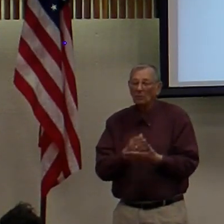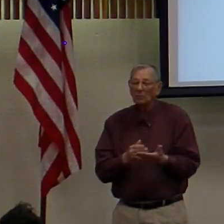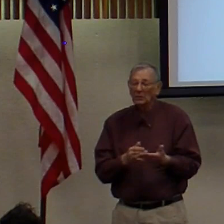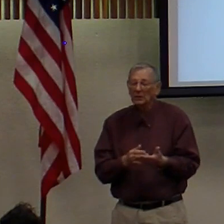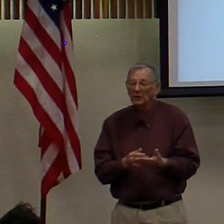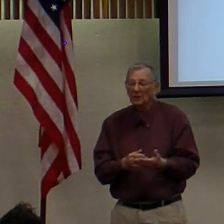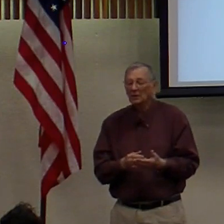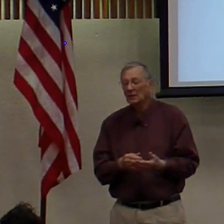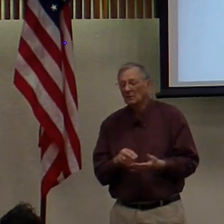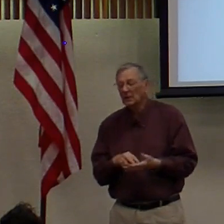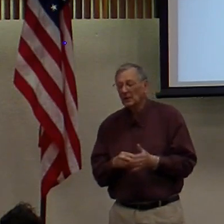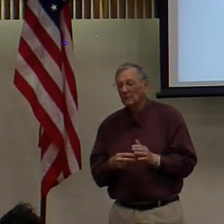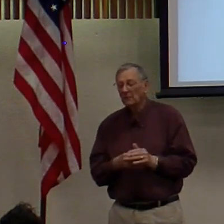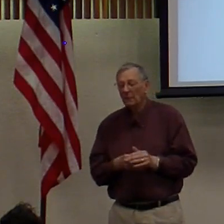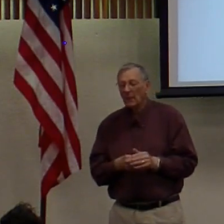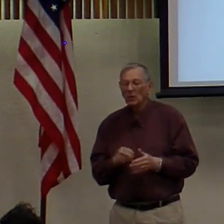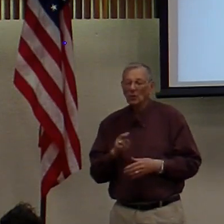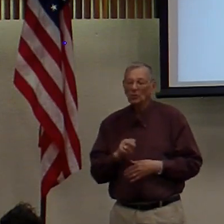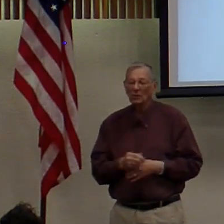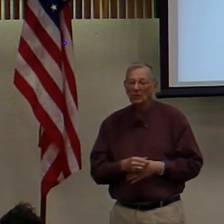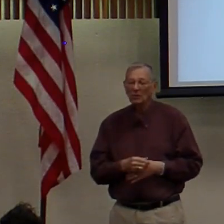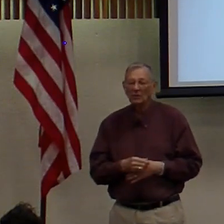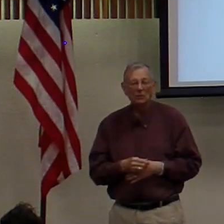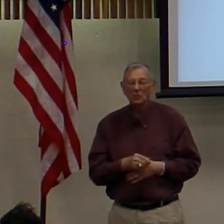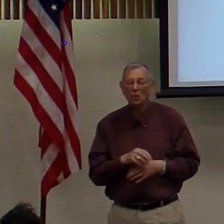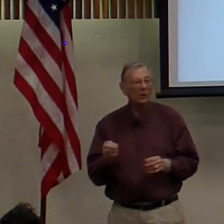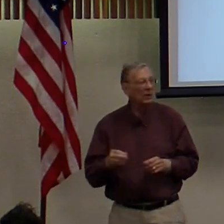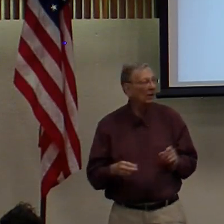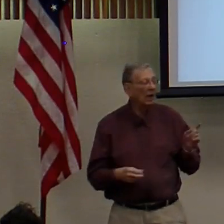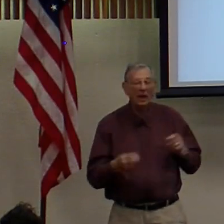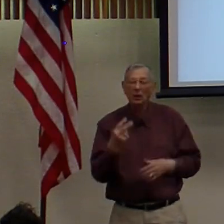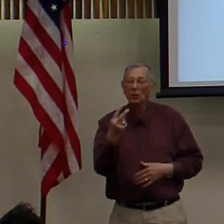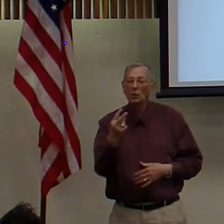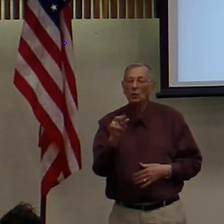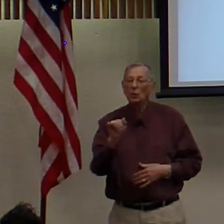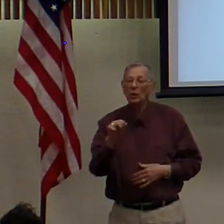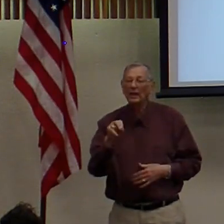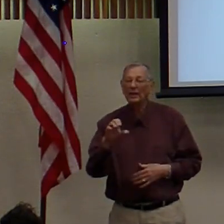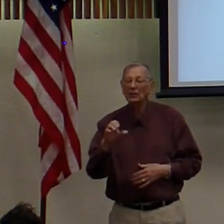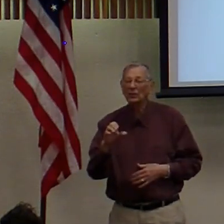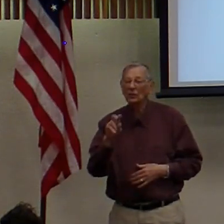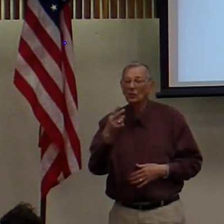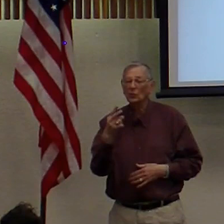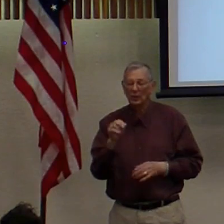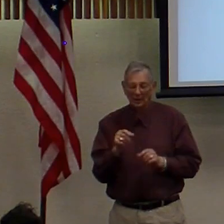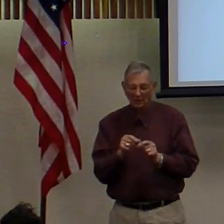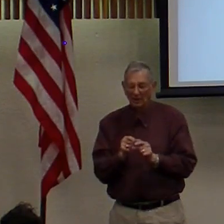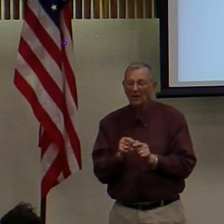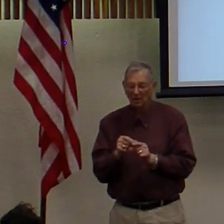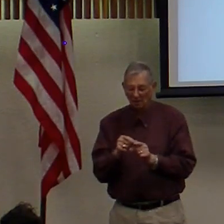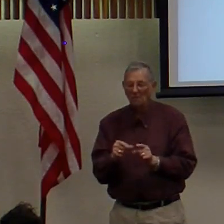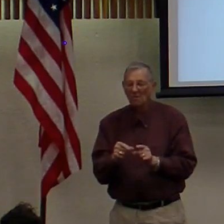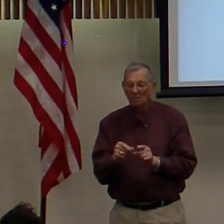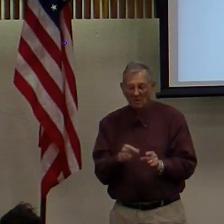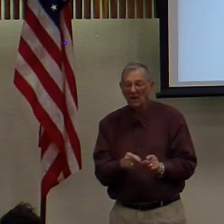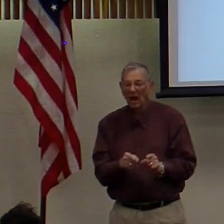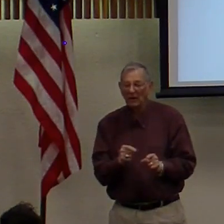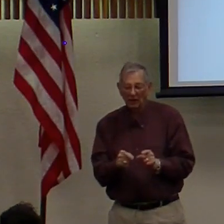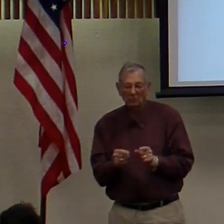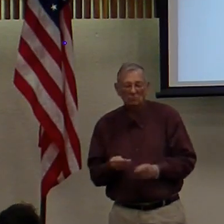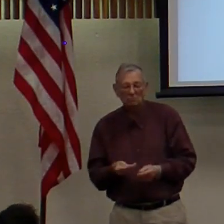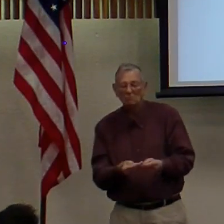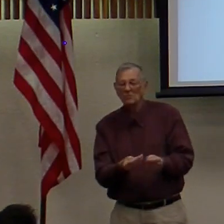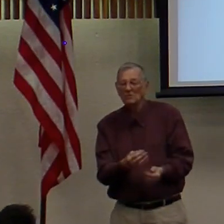by manageable pieces, it's usually pieces no bigger than like 2 inches across. And this way they can continue through the